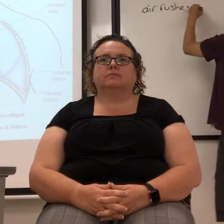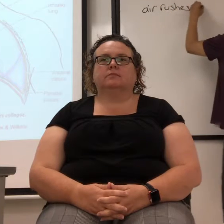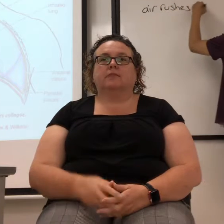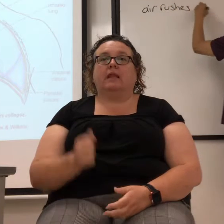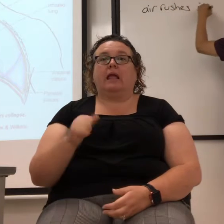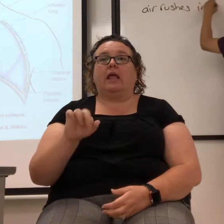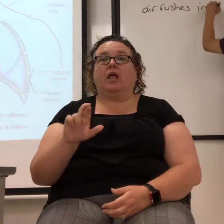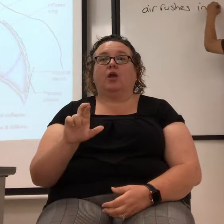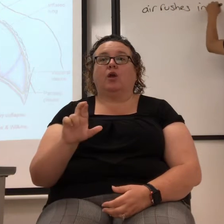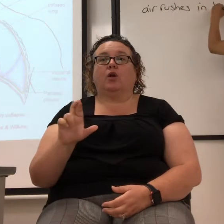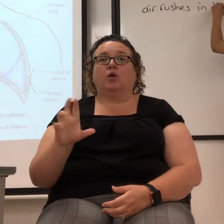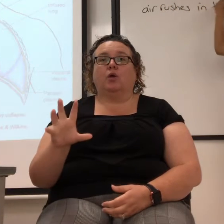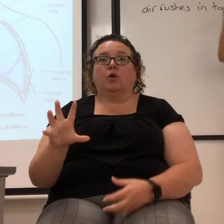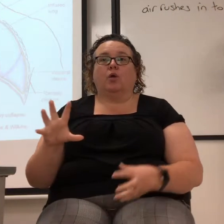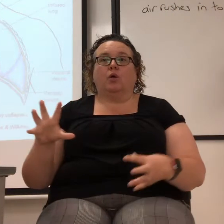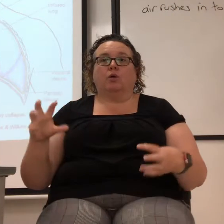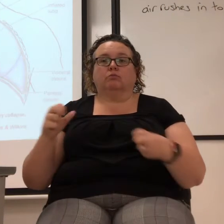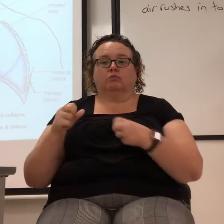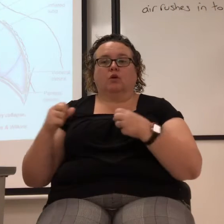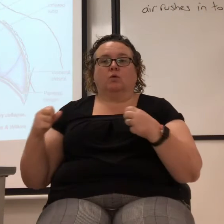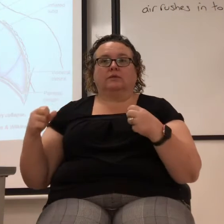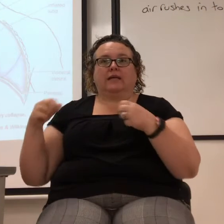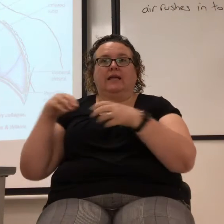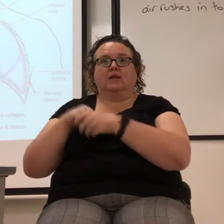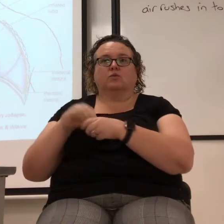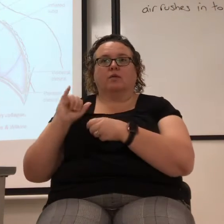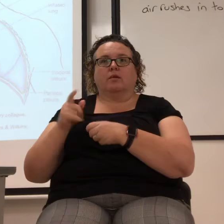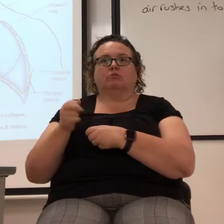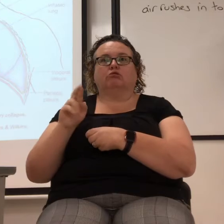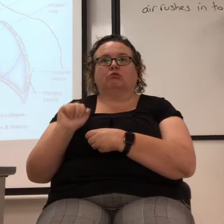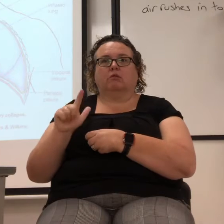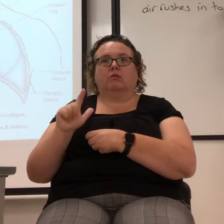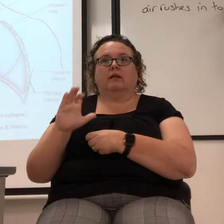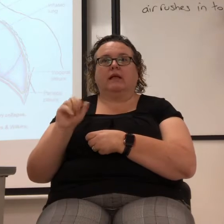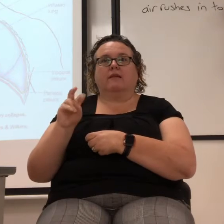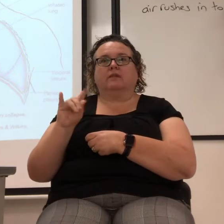Air rushes in to the pleural cavity.